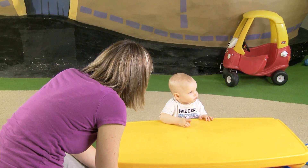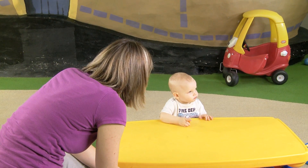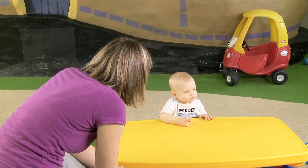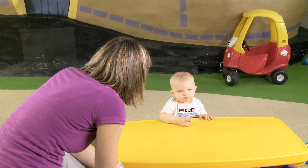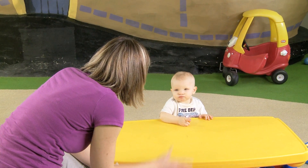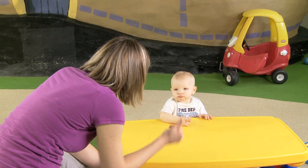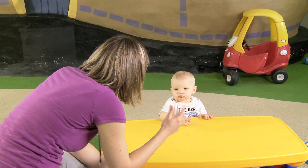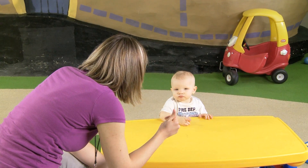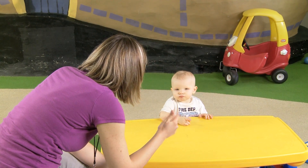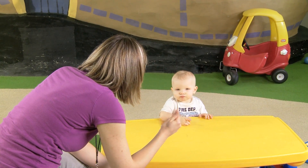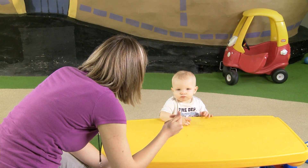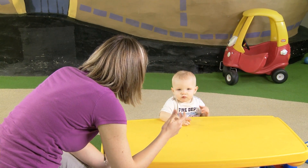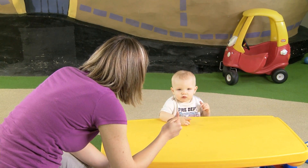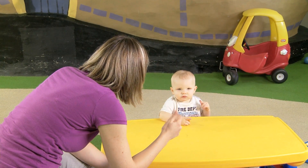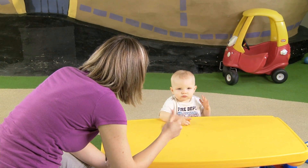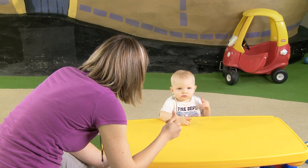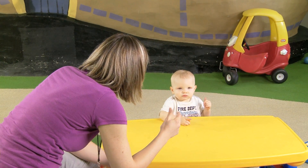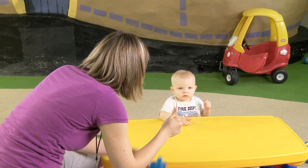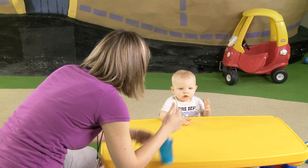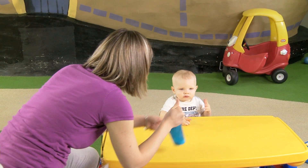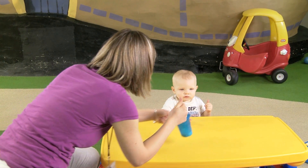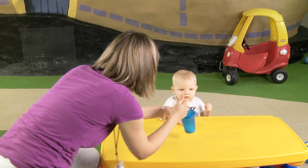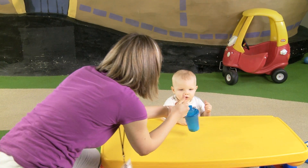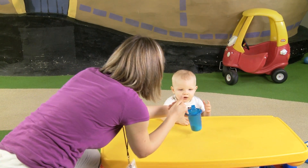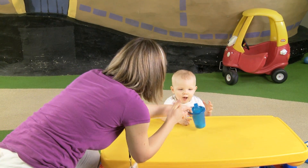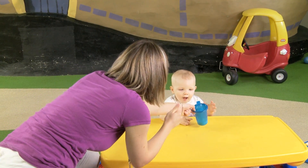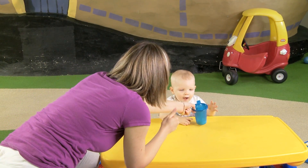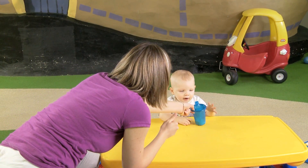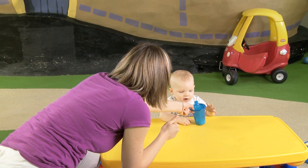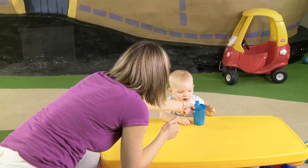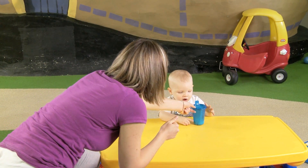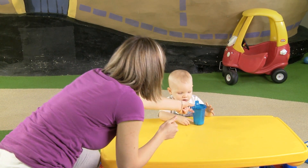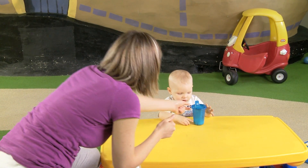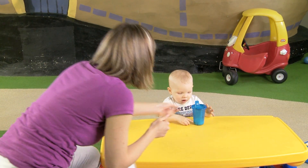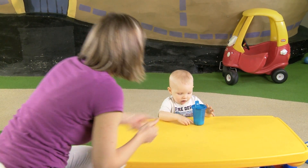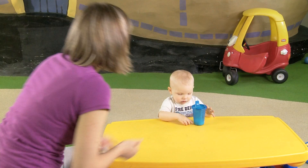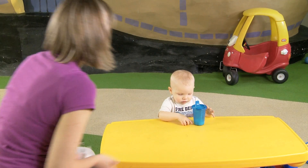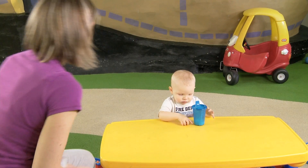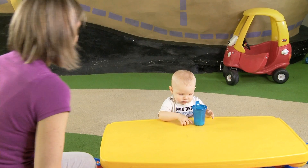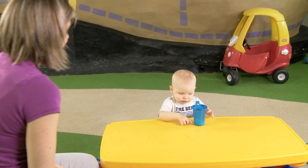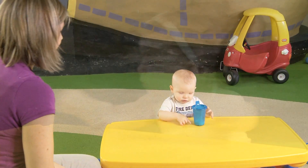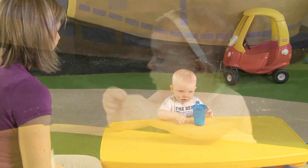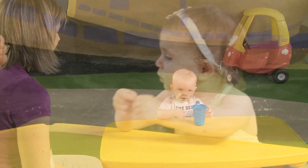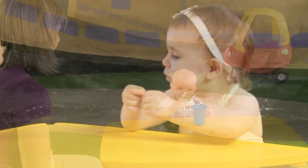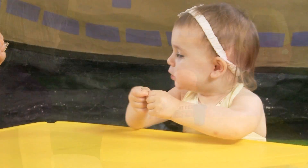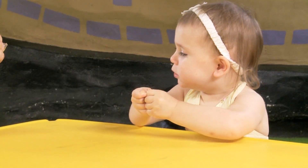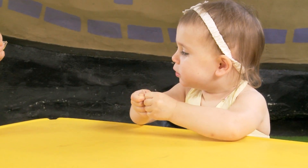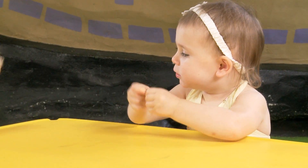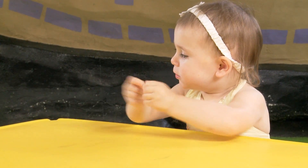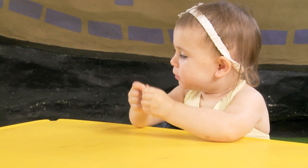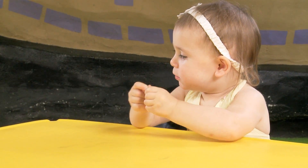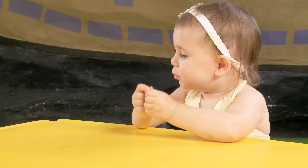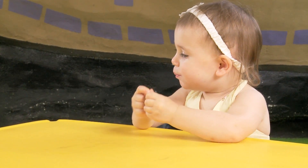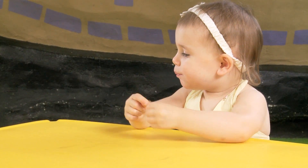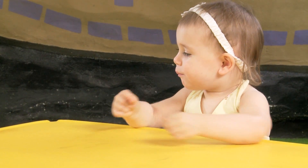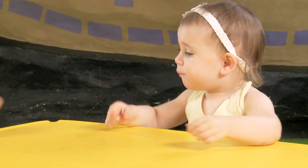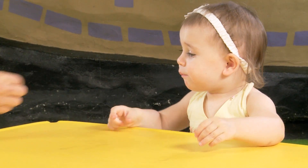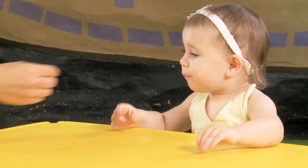By using hand gestures, babies and children can increase their vocabulary before they speak, and it gives them a way to communicate without